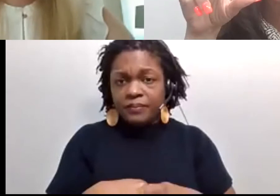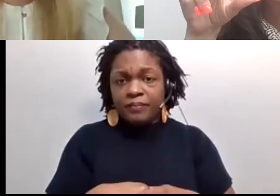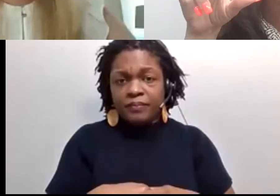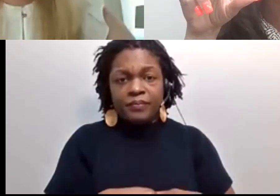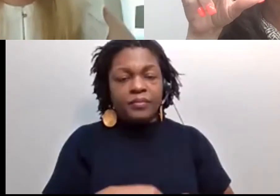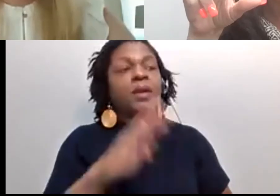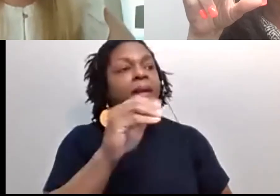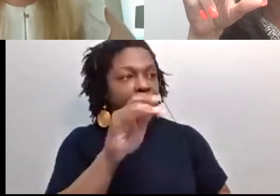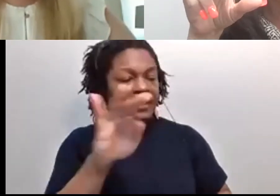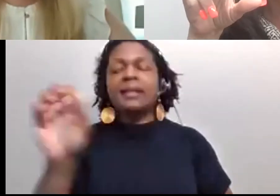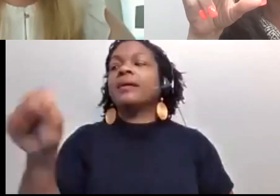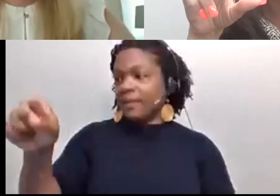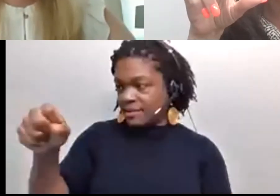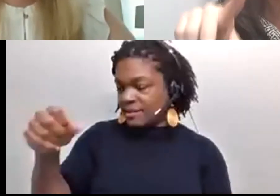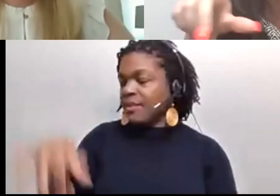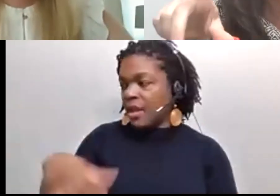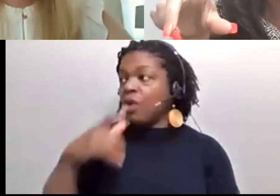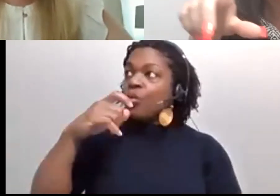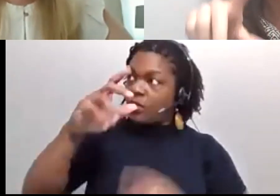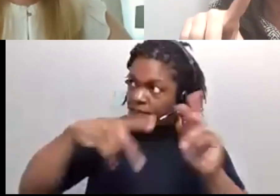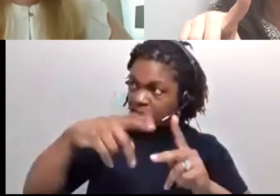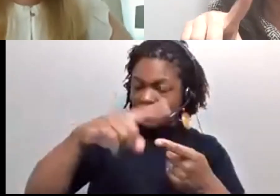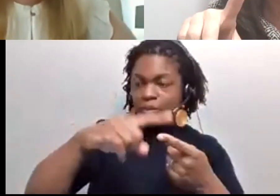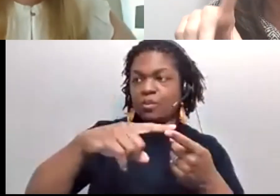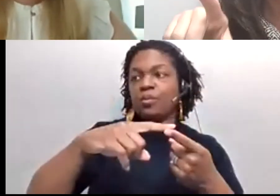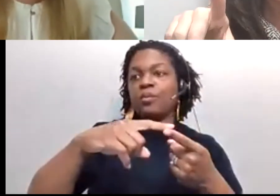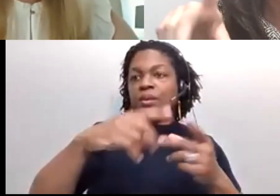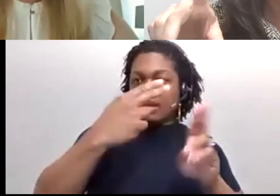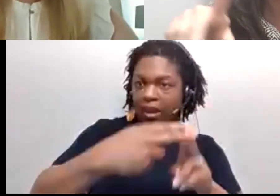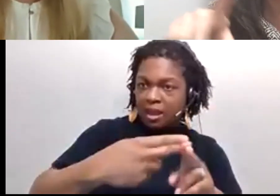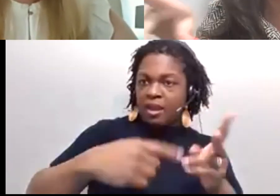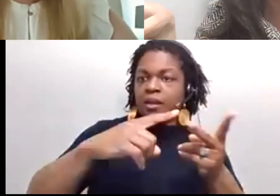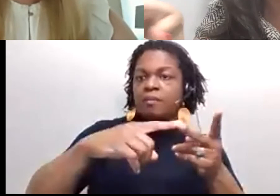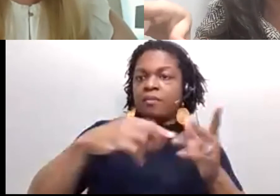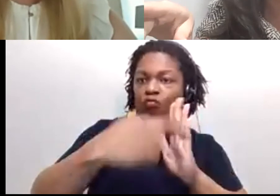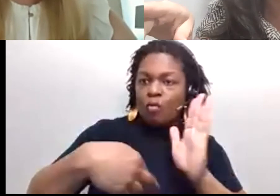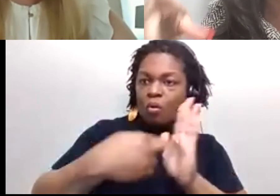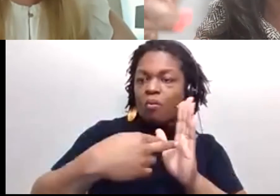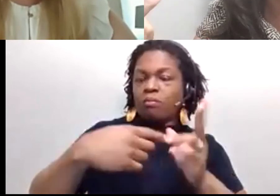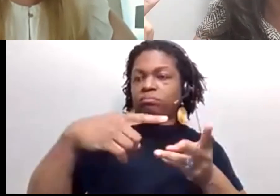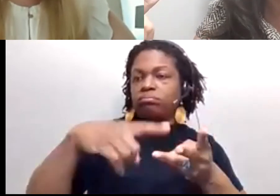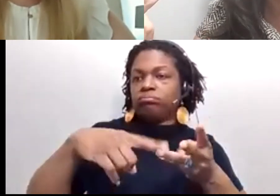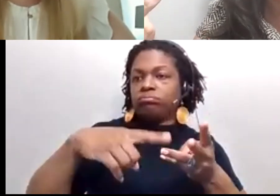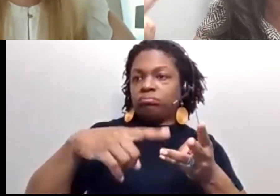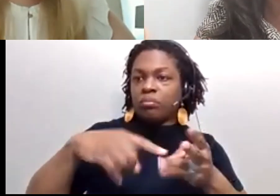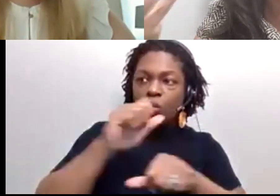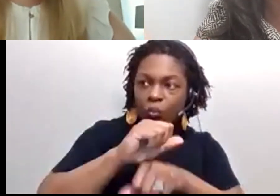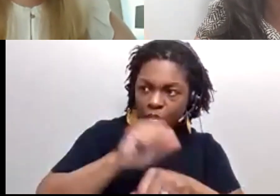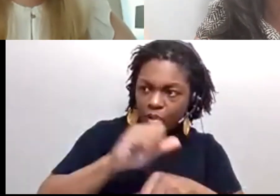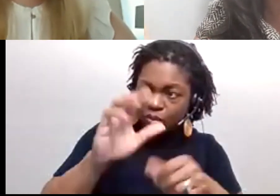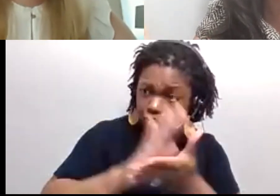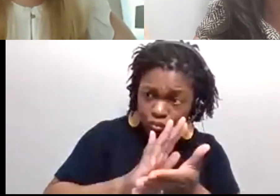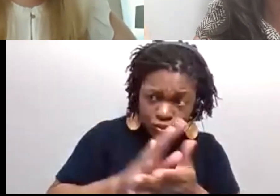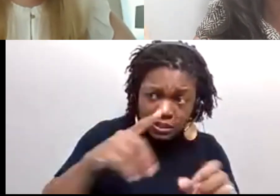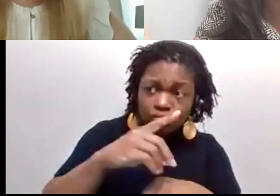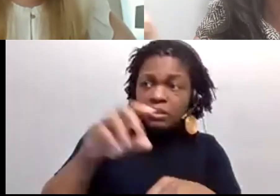roles, and is the person employed or not with the school district? And so everybody